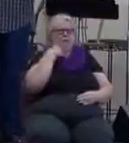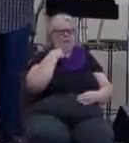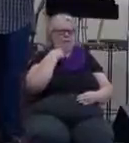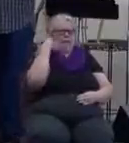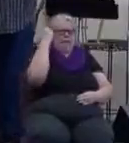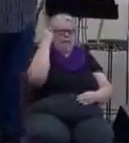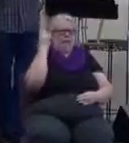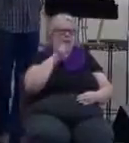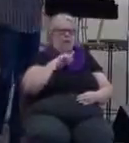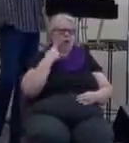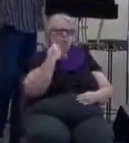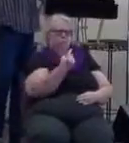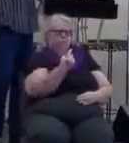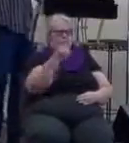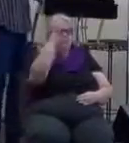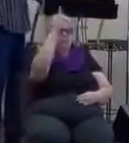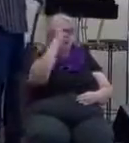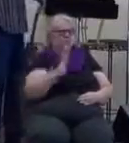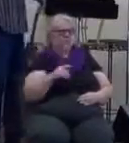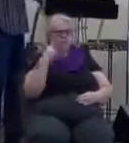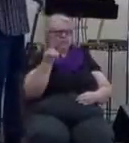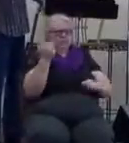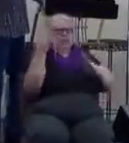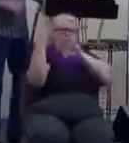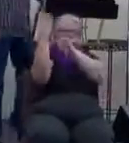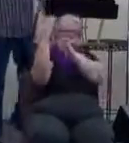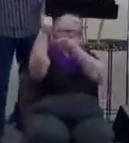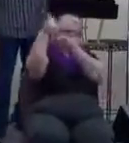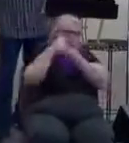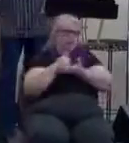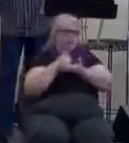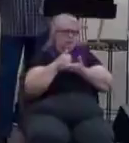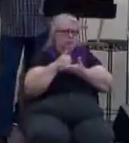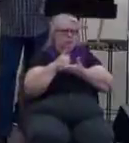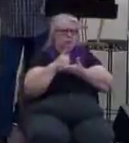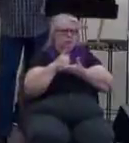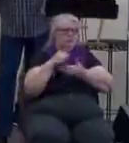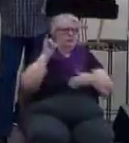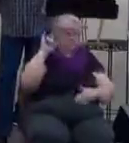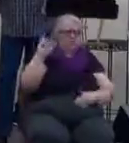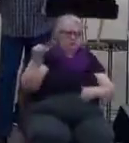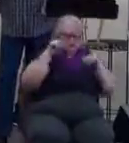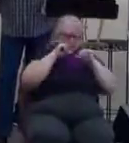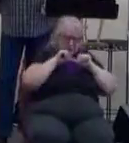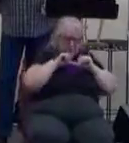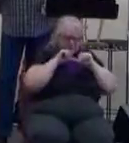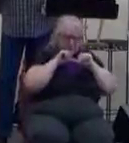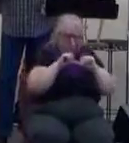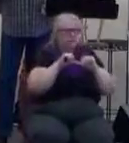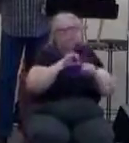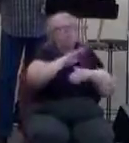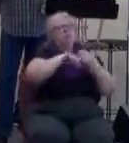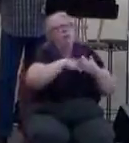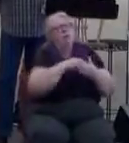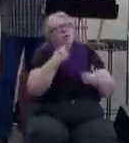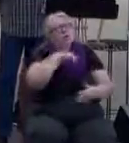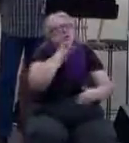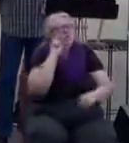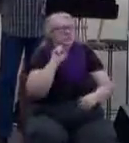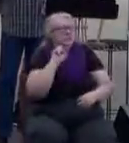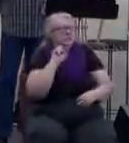alone. God is an ever-present help. He's there constantly. All we have to do is call on